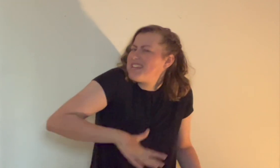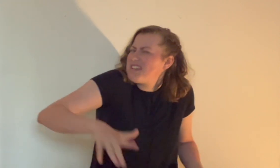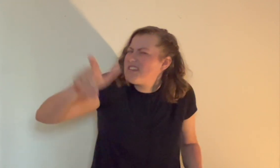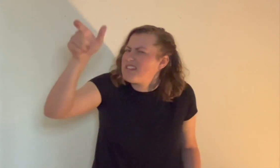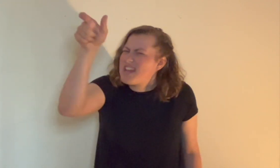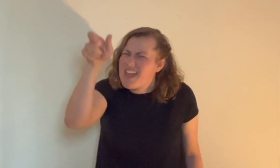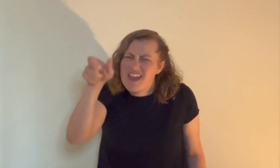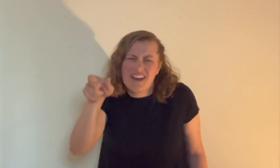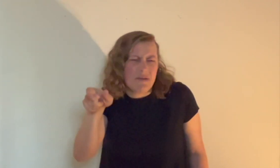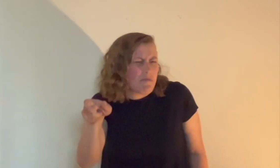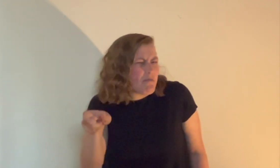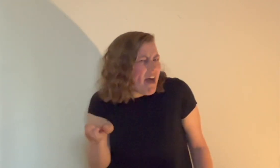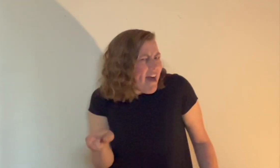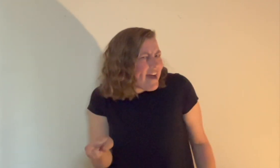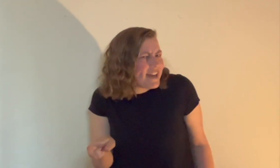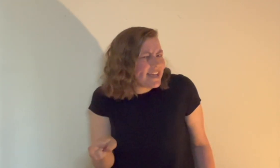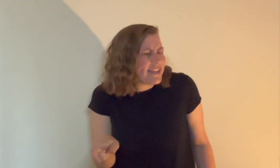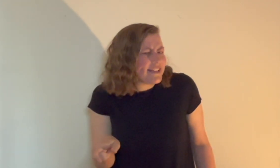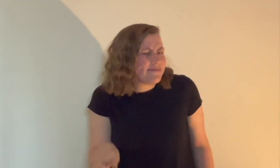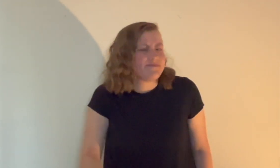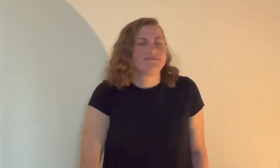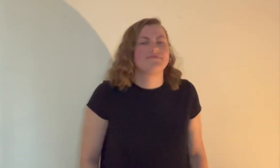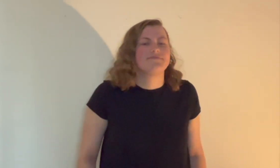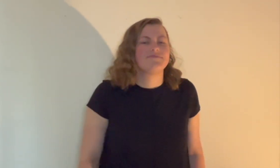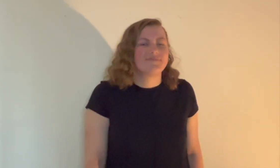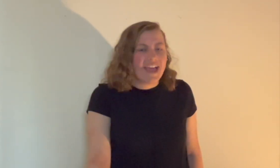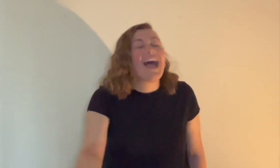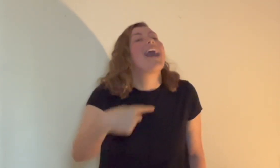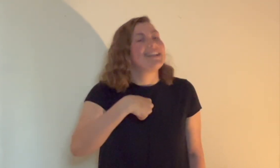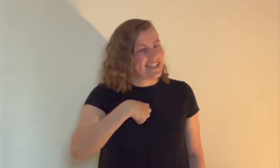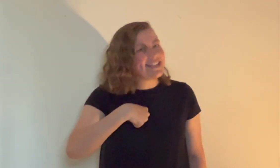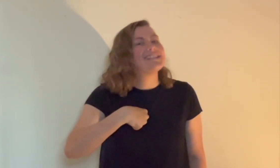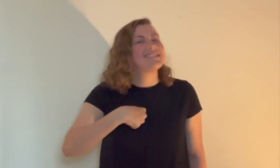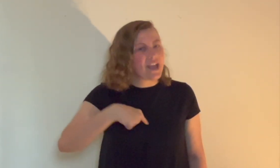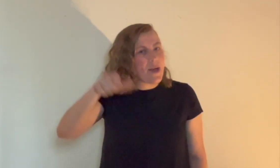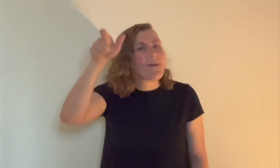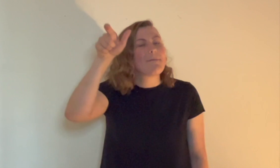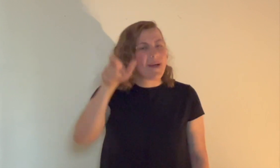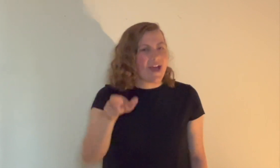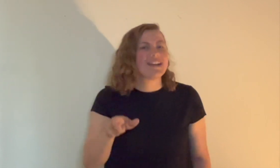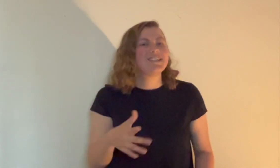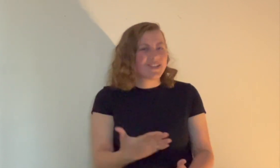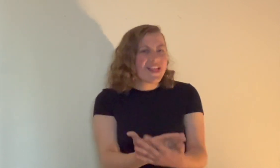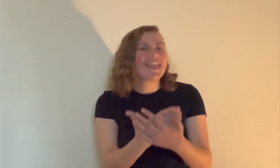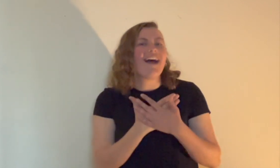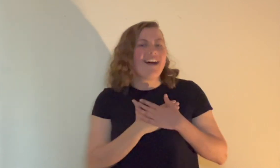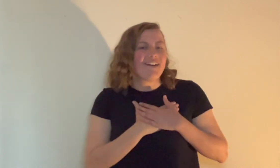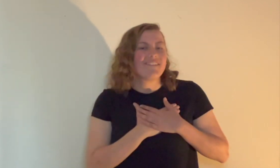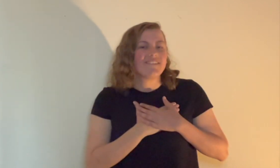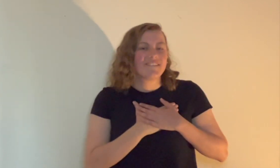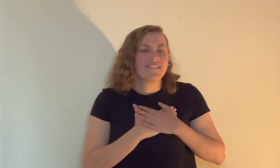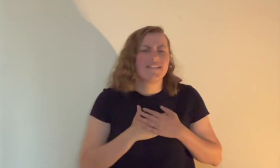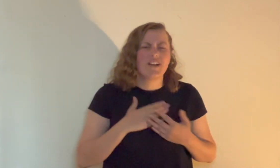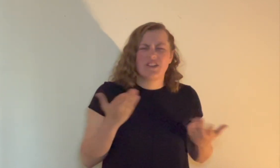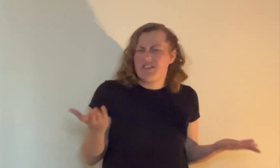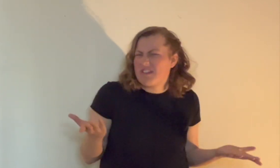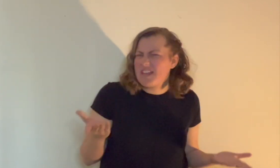anybody? I need somebody to love Could it